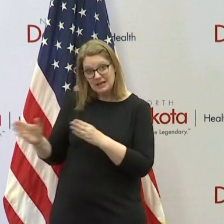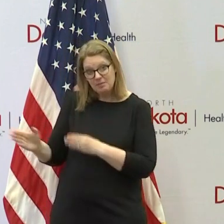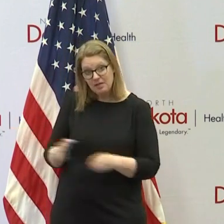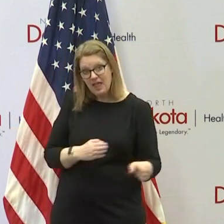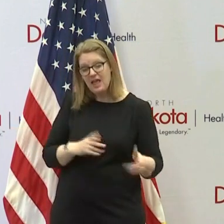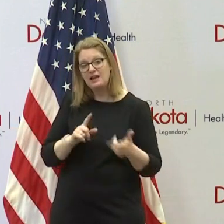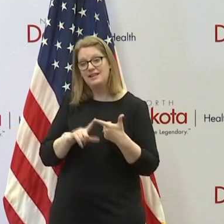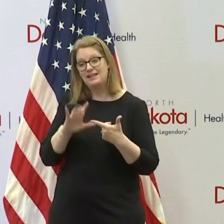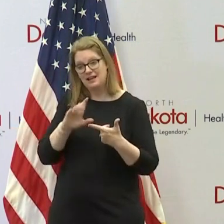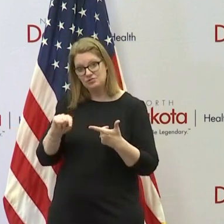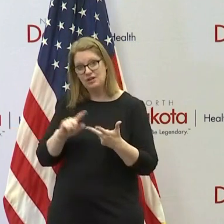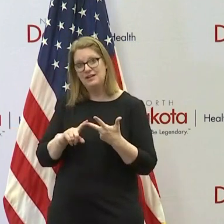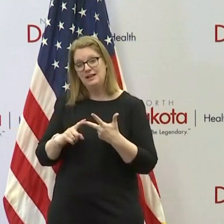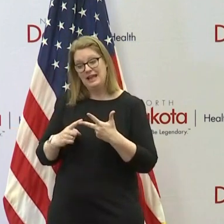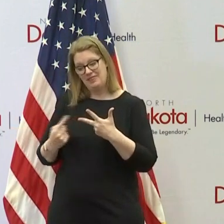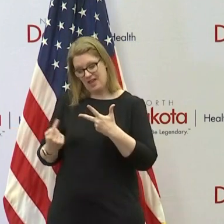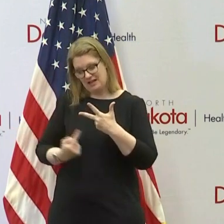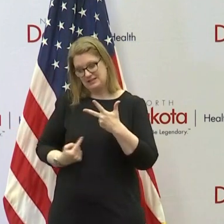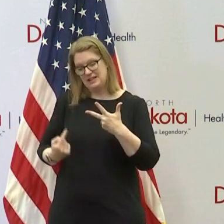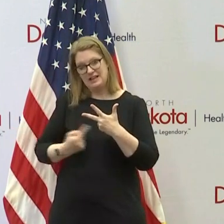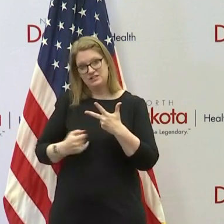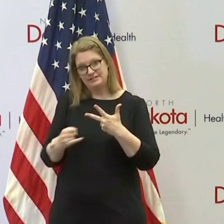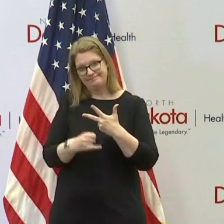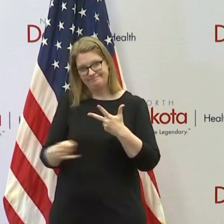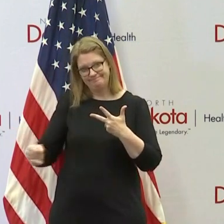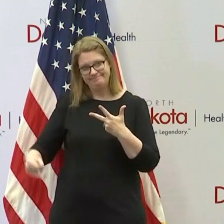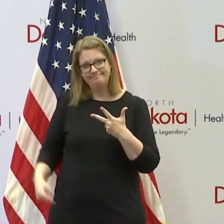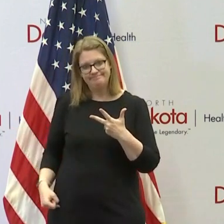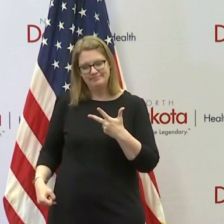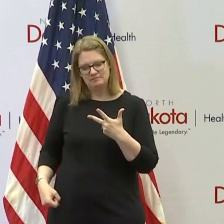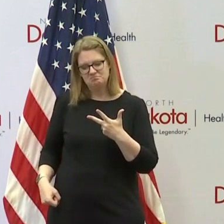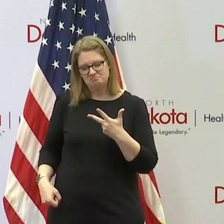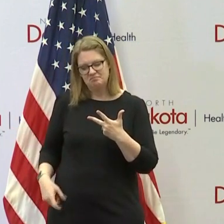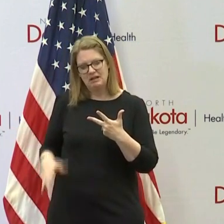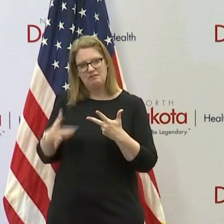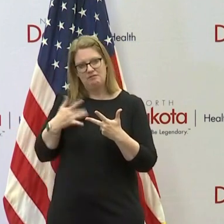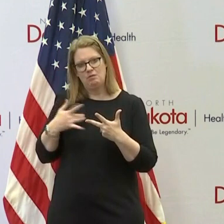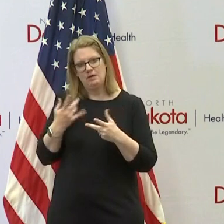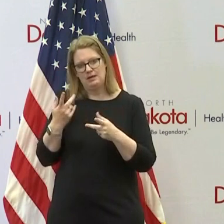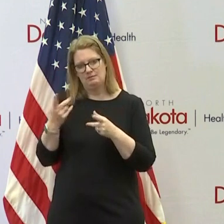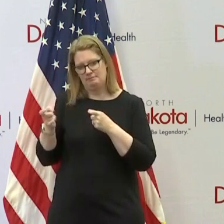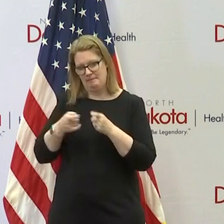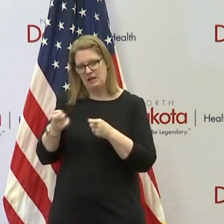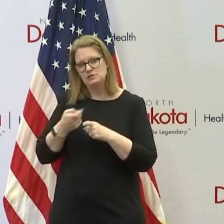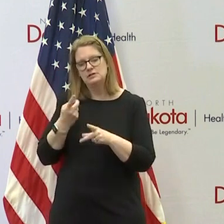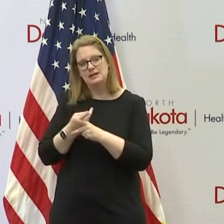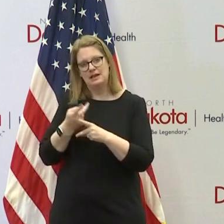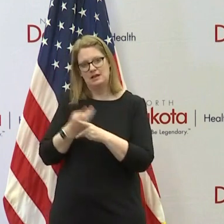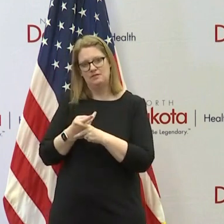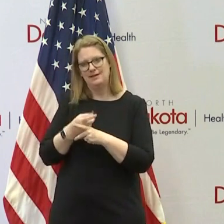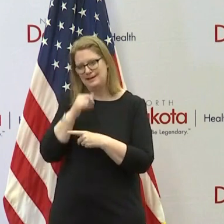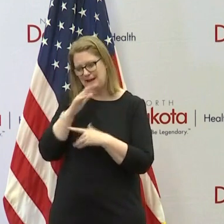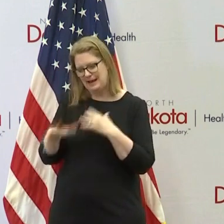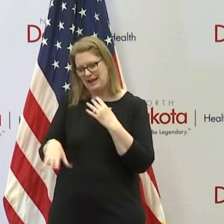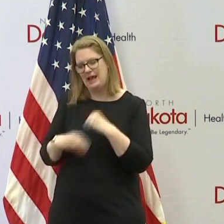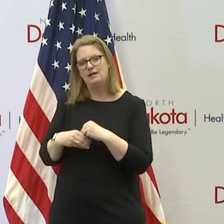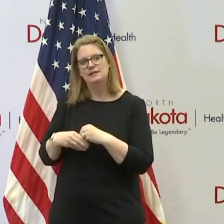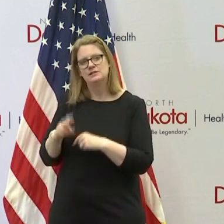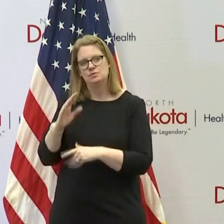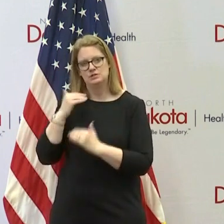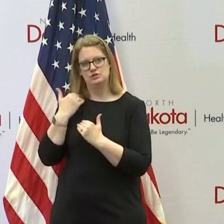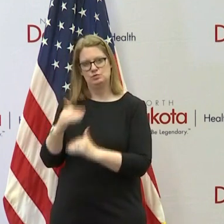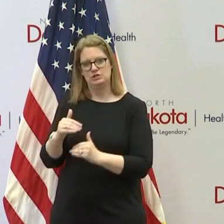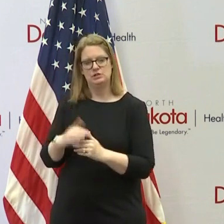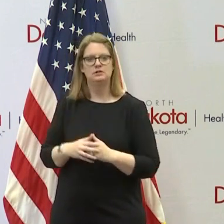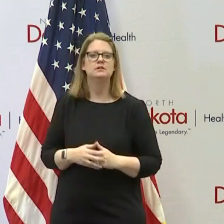contact tracing and the isolation, we can manage this while not putting in additional restrictions at this time. But of